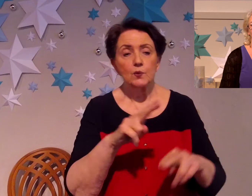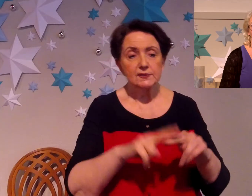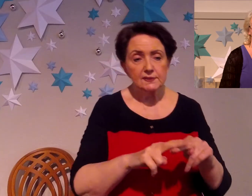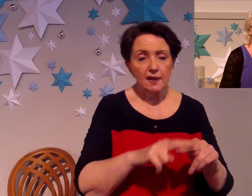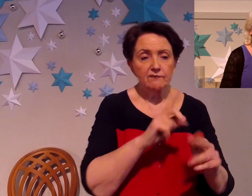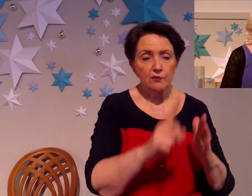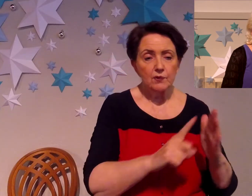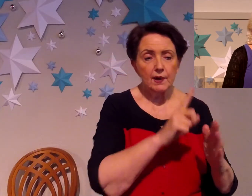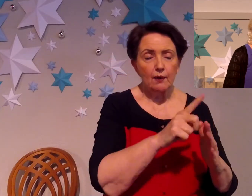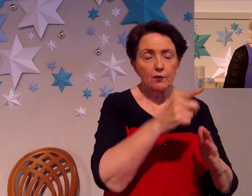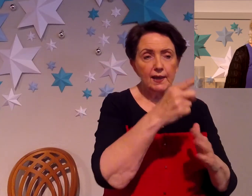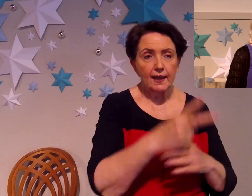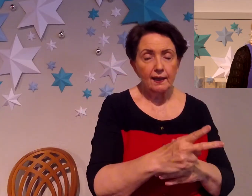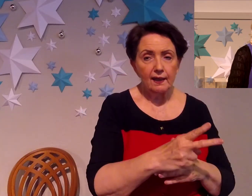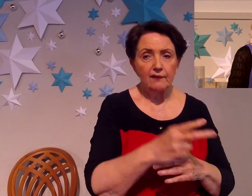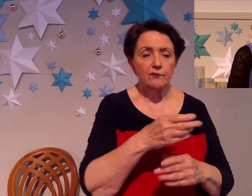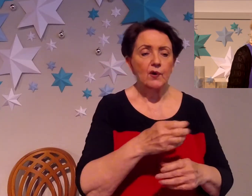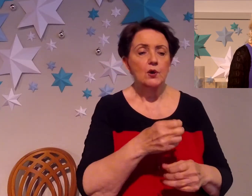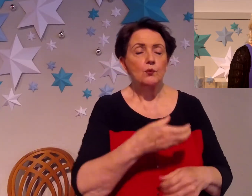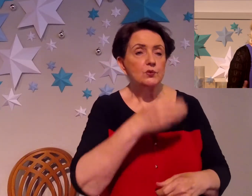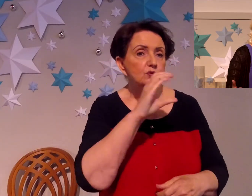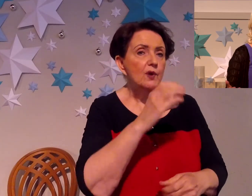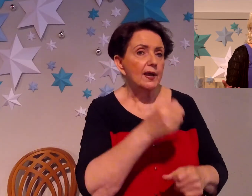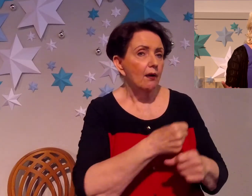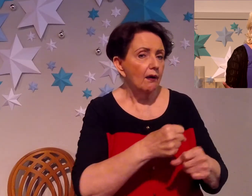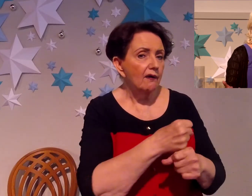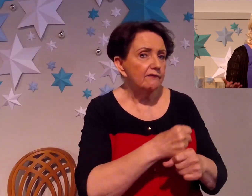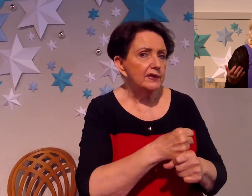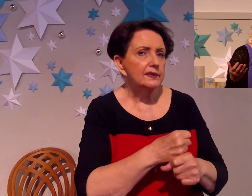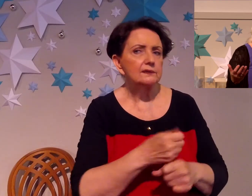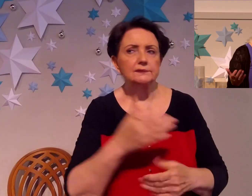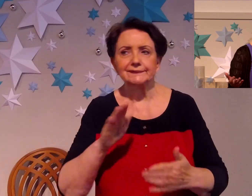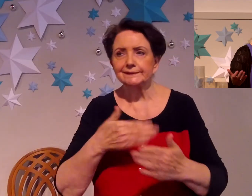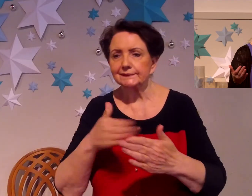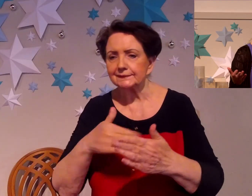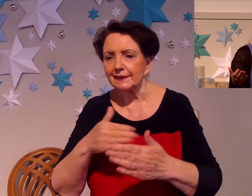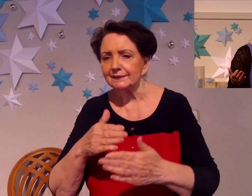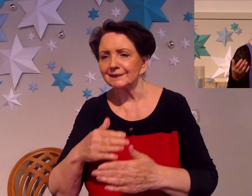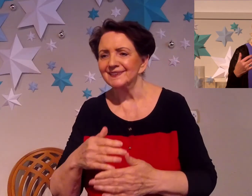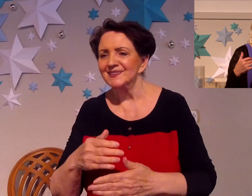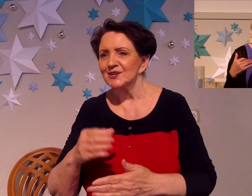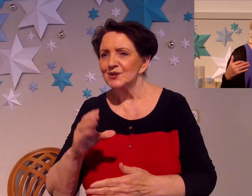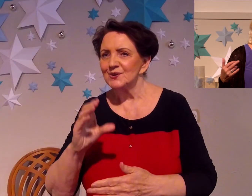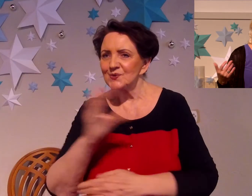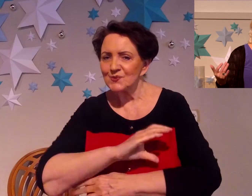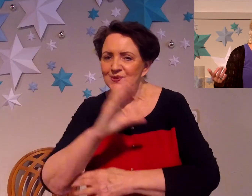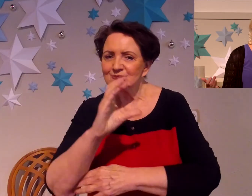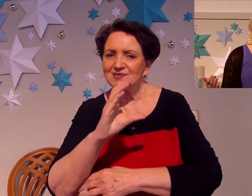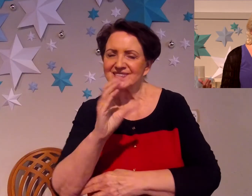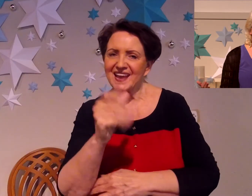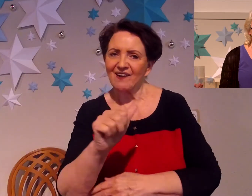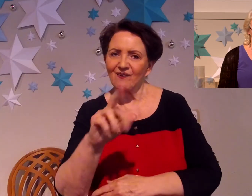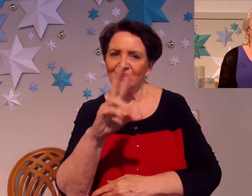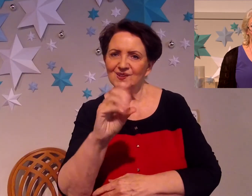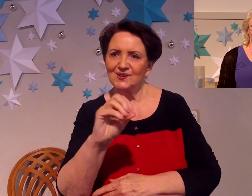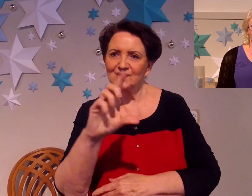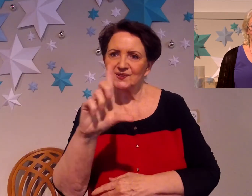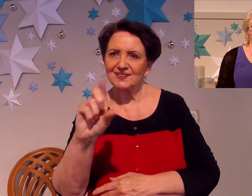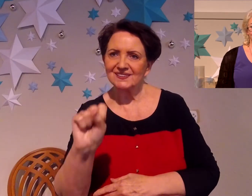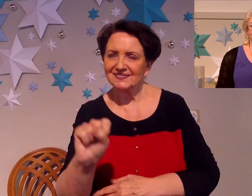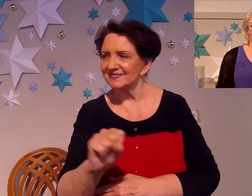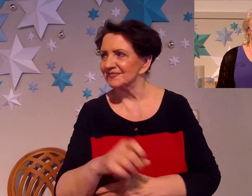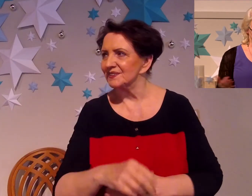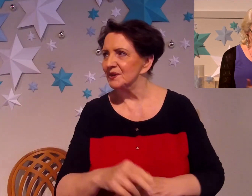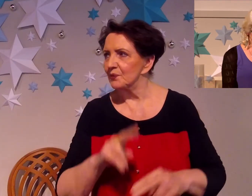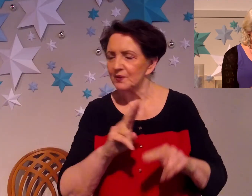drank coffee, sang Christmas songs. You wonder why I know every word of every Christmas song? It's because we sat every Sunday for an hour and a half